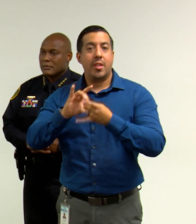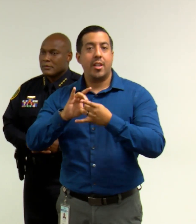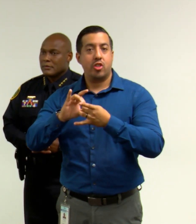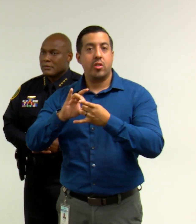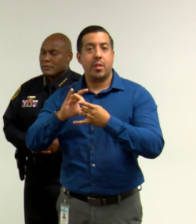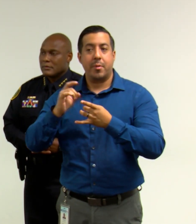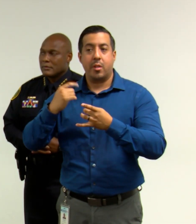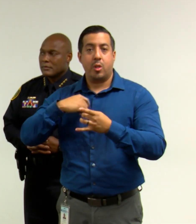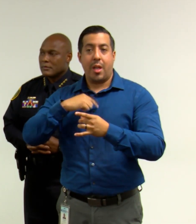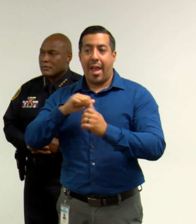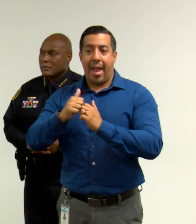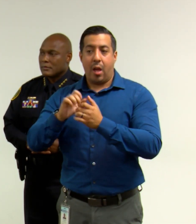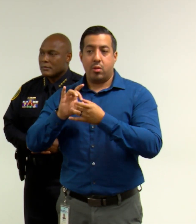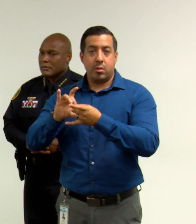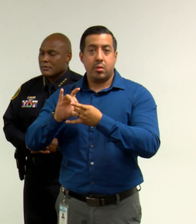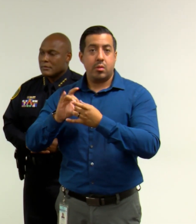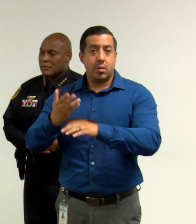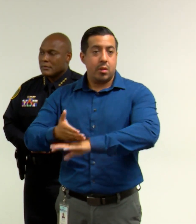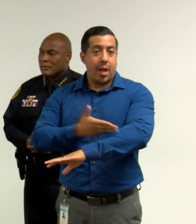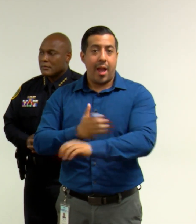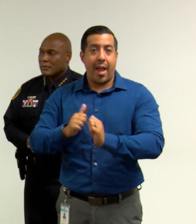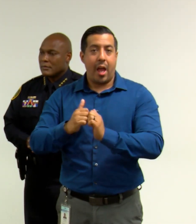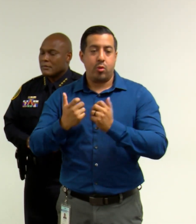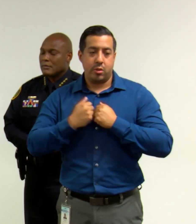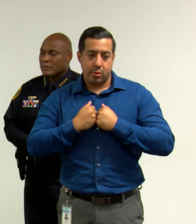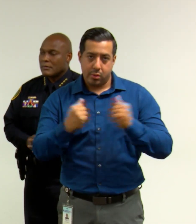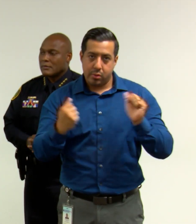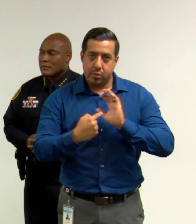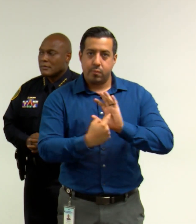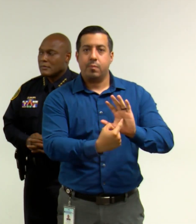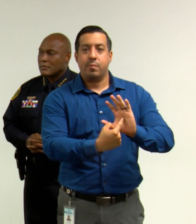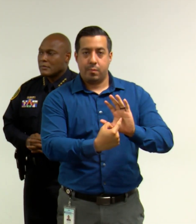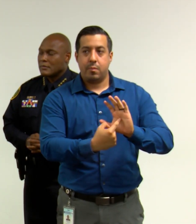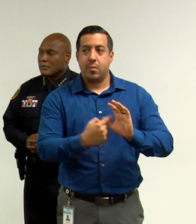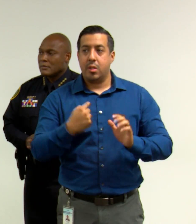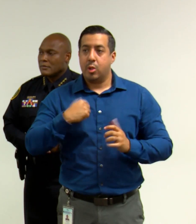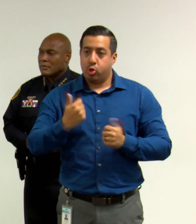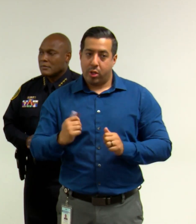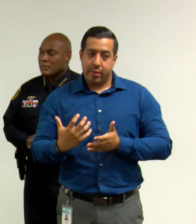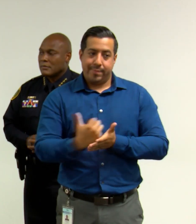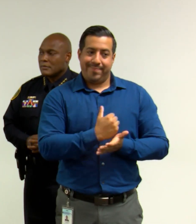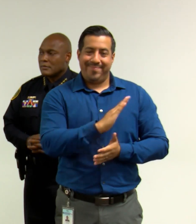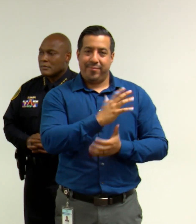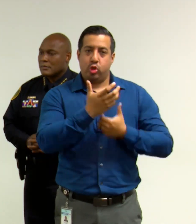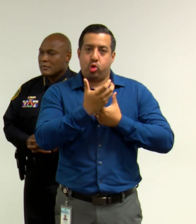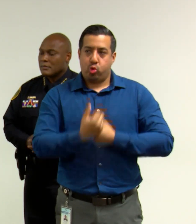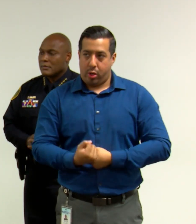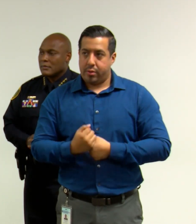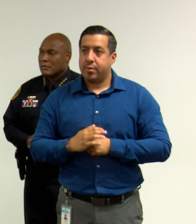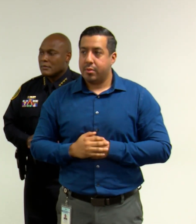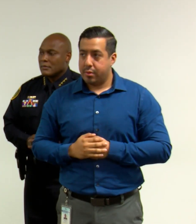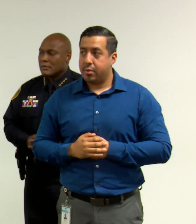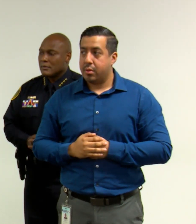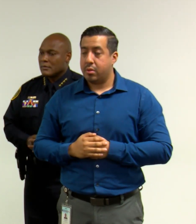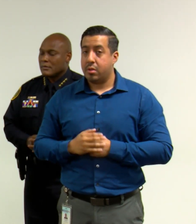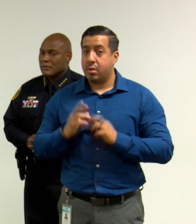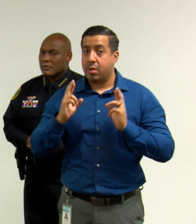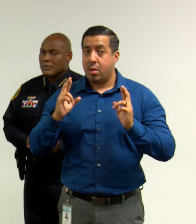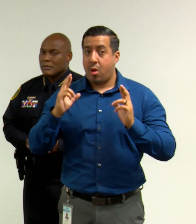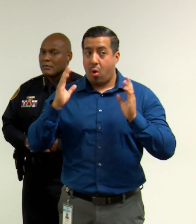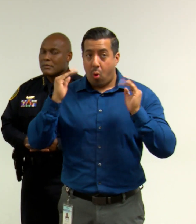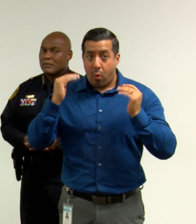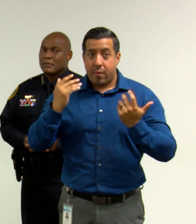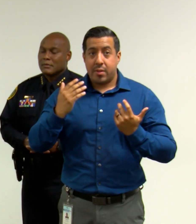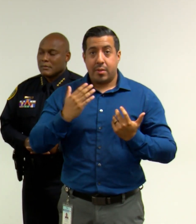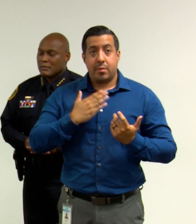key component of that, and winning people's trust. So hopefully, and again,